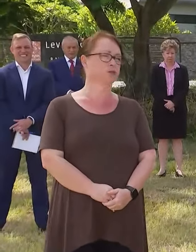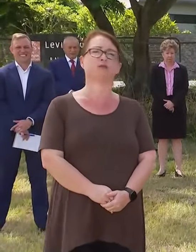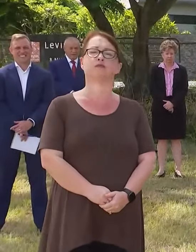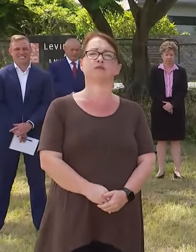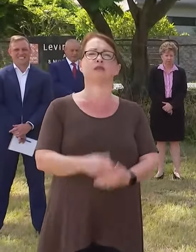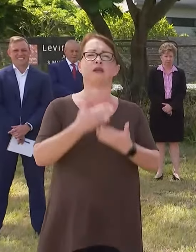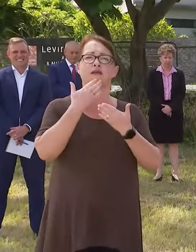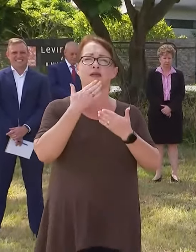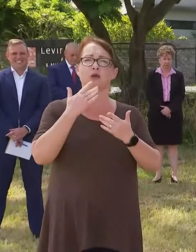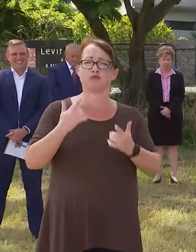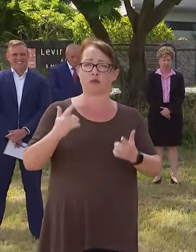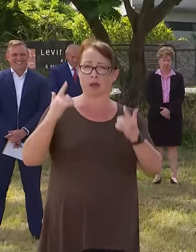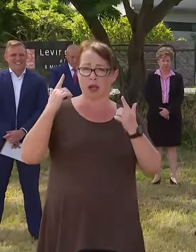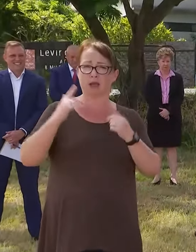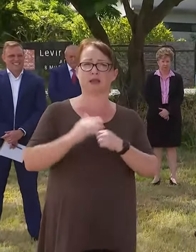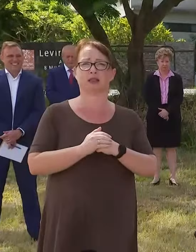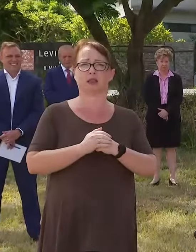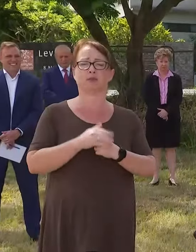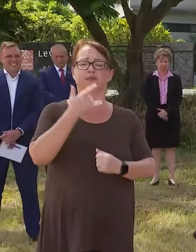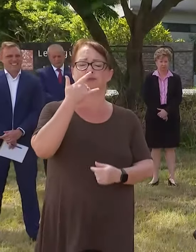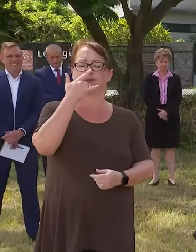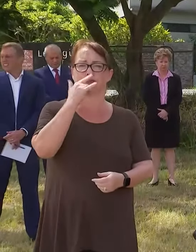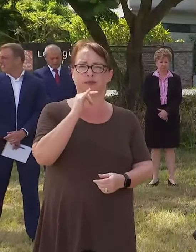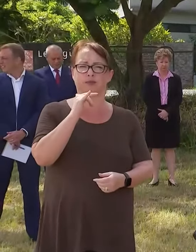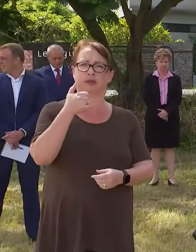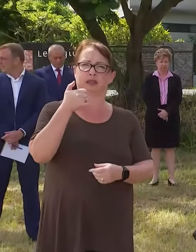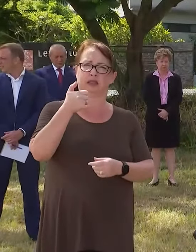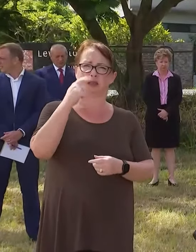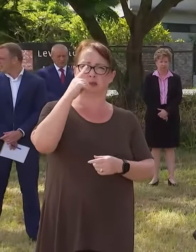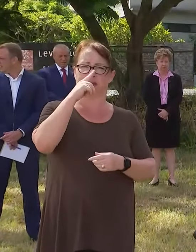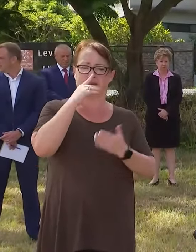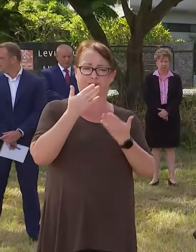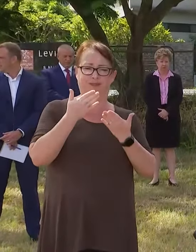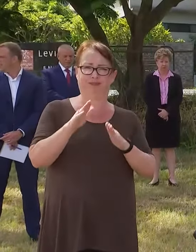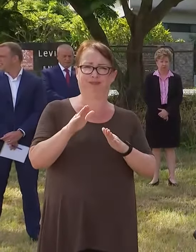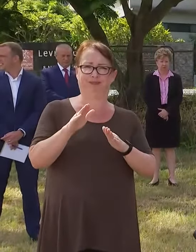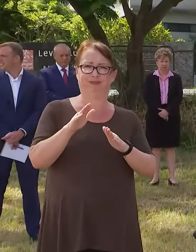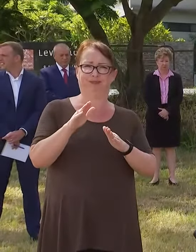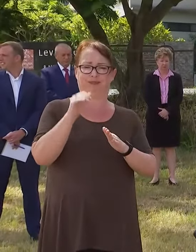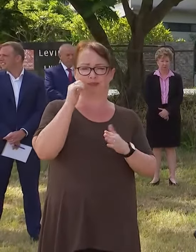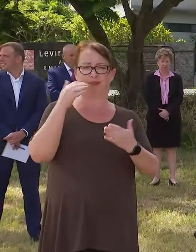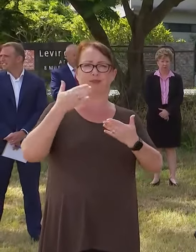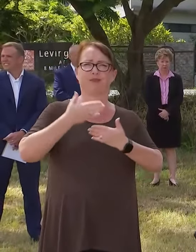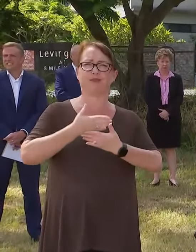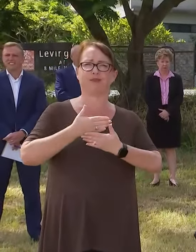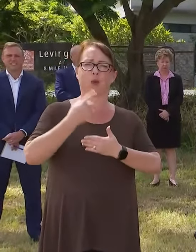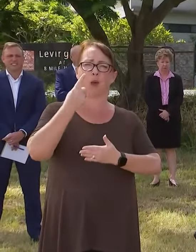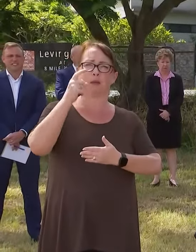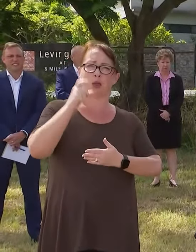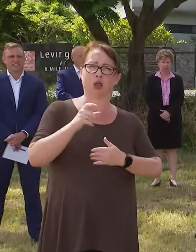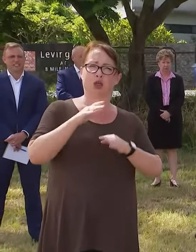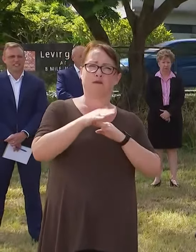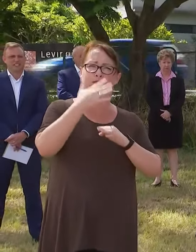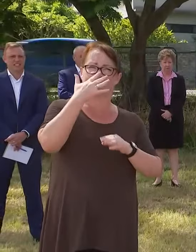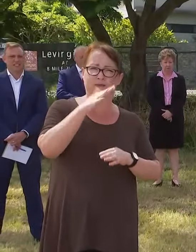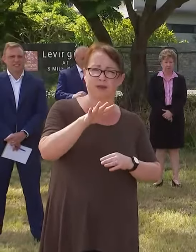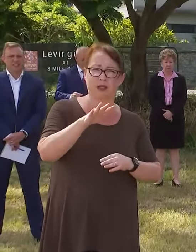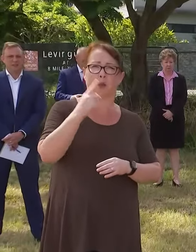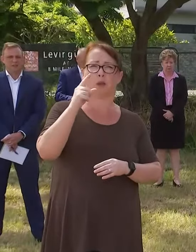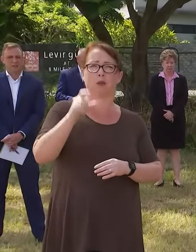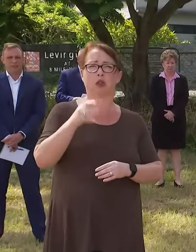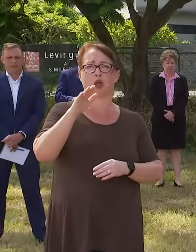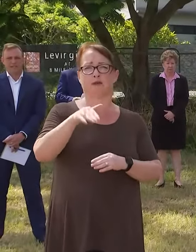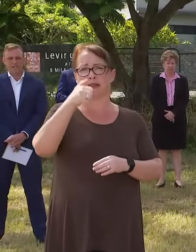Thank you very much, Premier. So sadly, we have six deaths to report today. One person in their 50s, one in